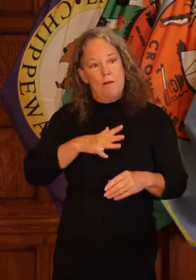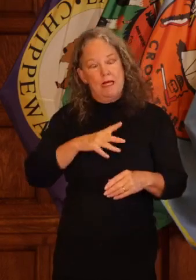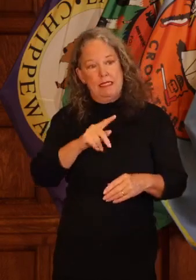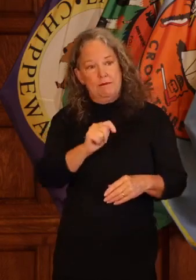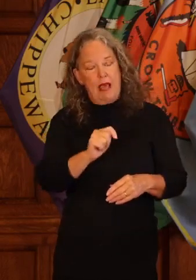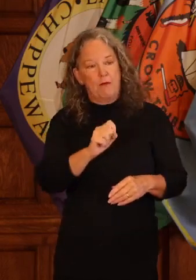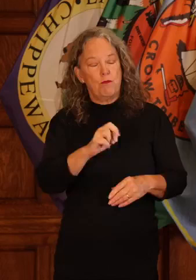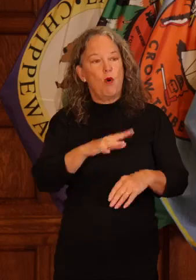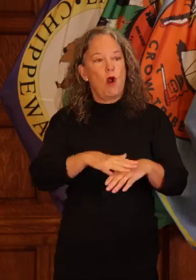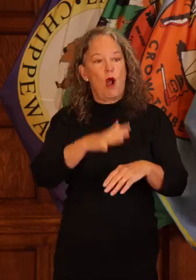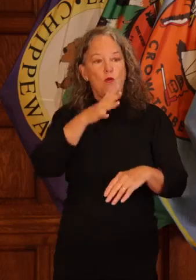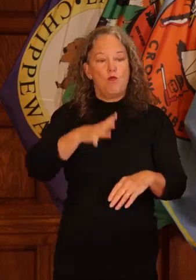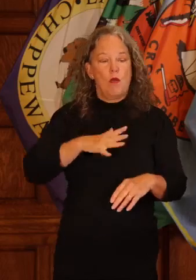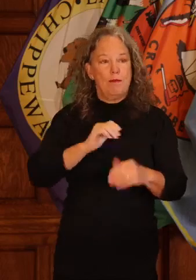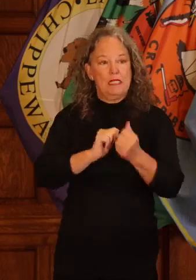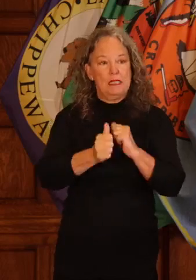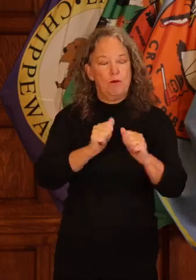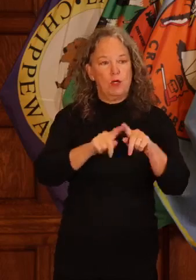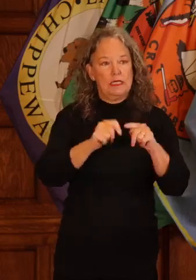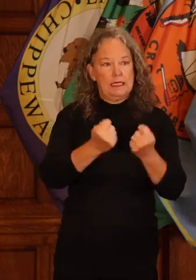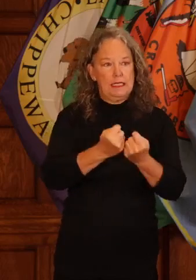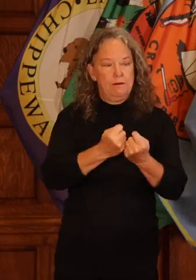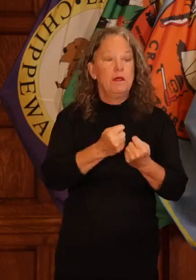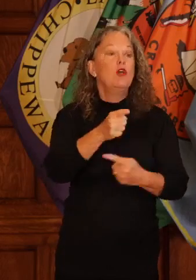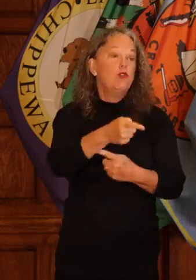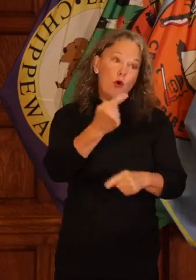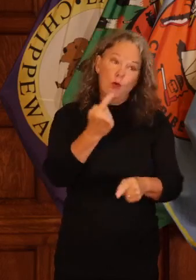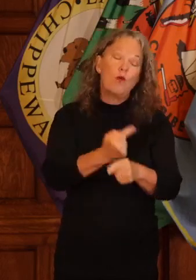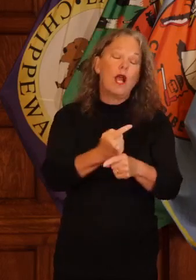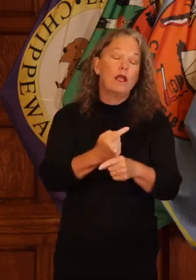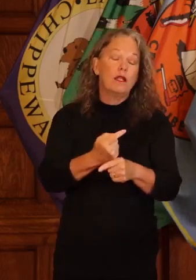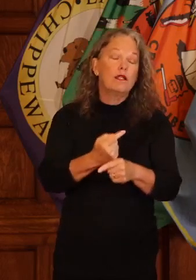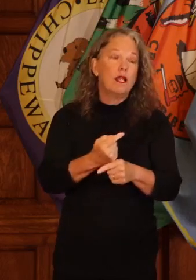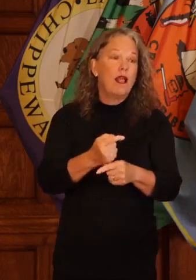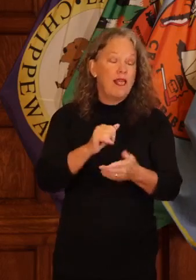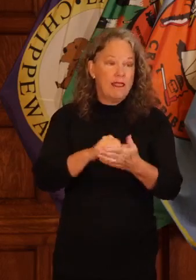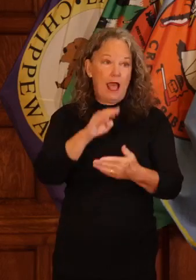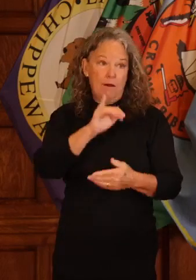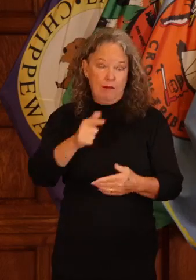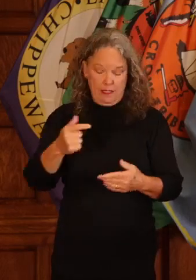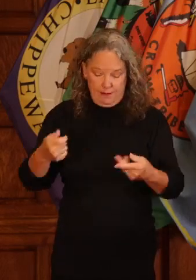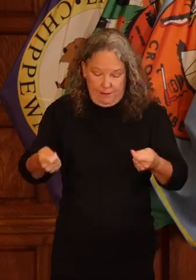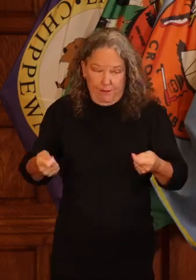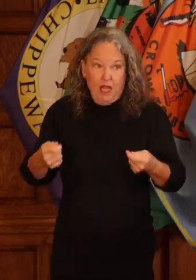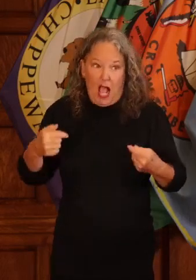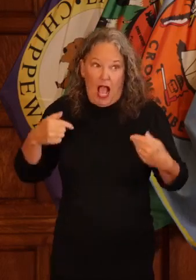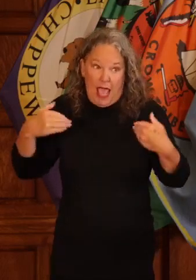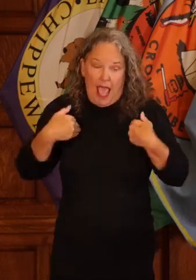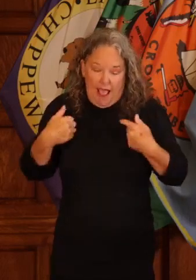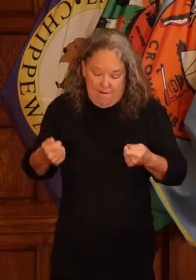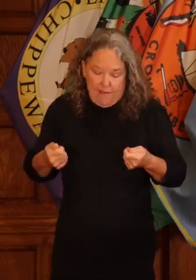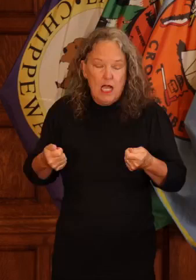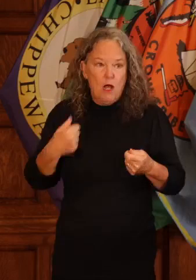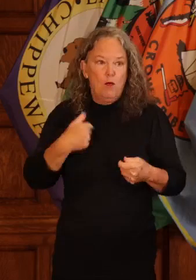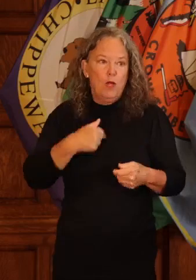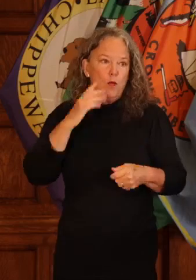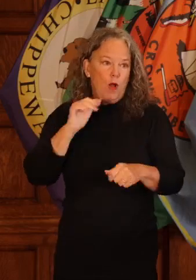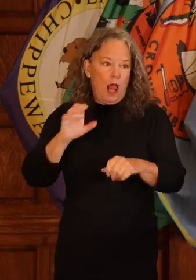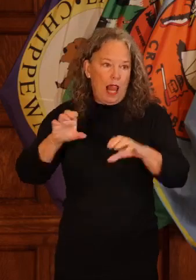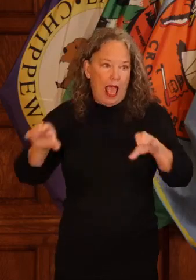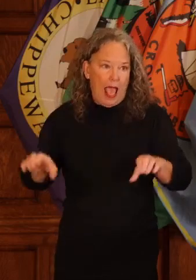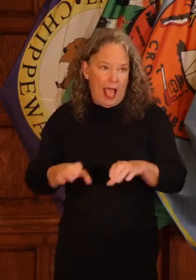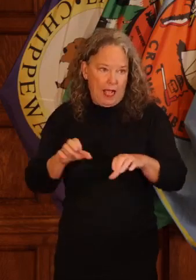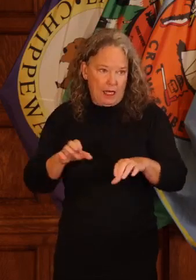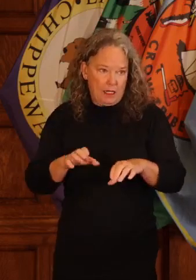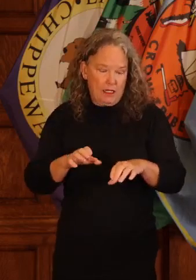women's sports teams. You're right. We have that bill's in our possession. We're going to act on it within the timeline. So stay